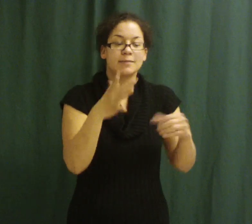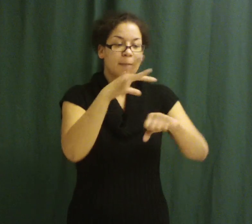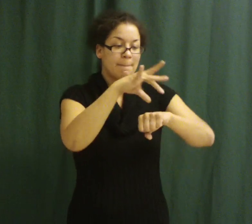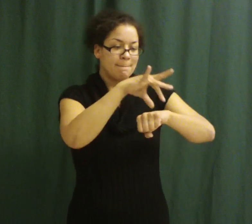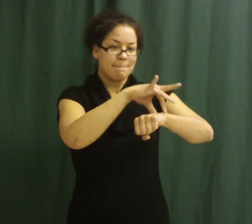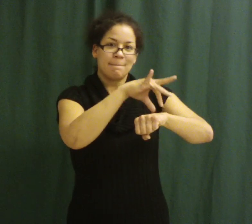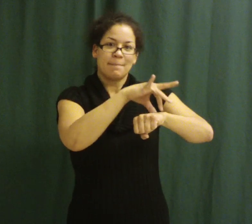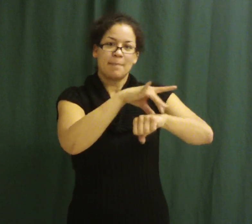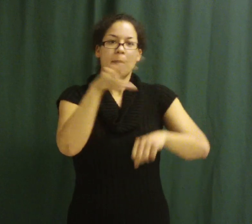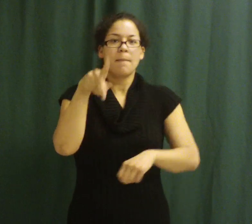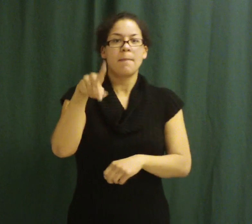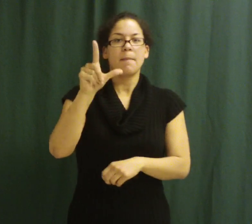solar system.